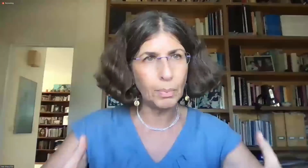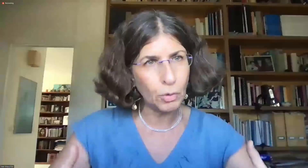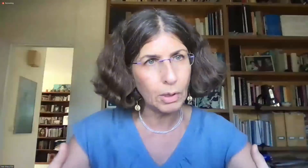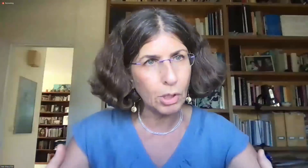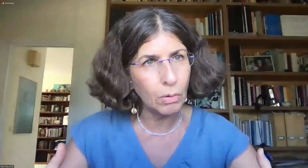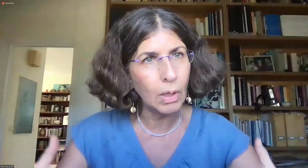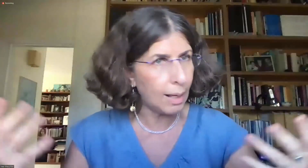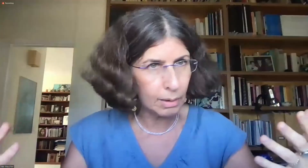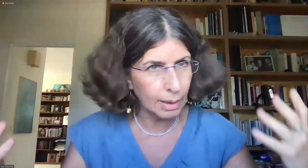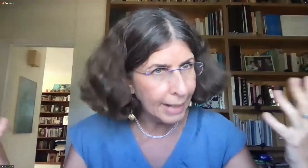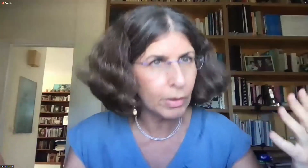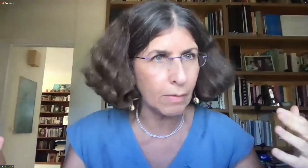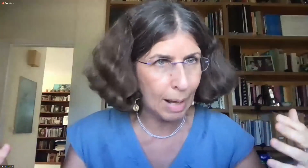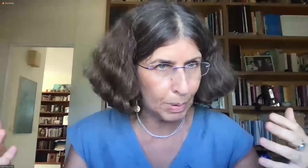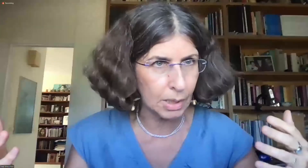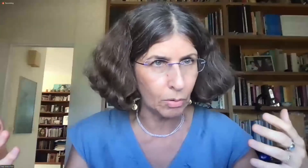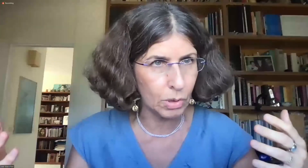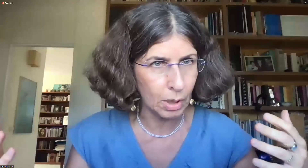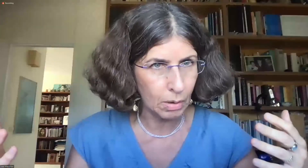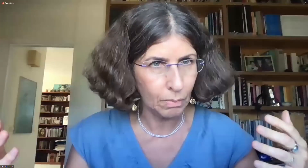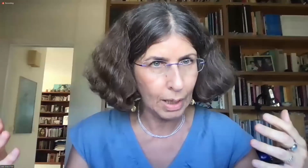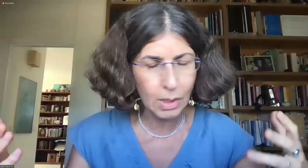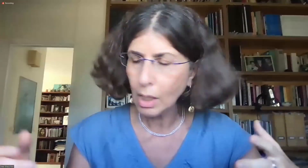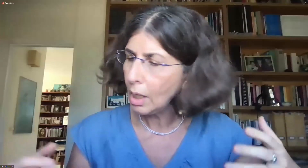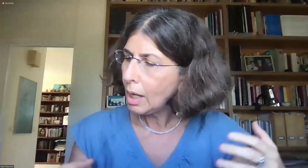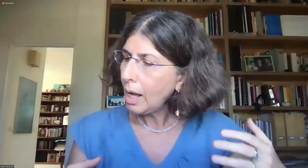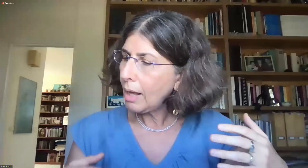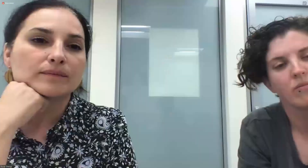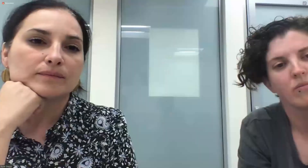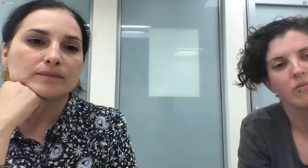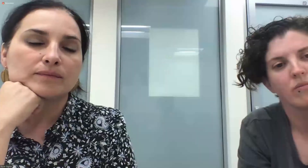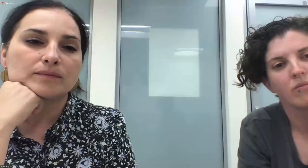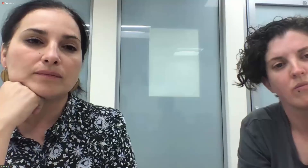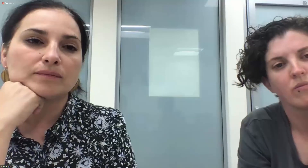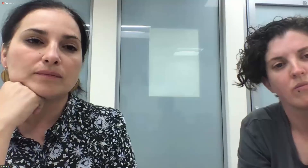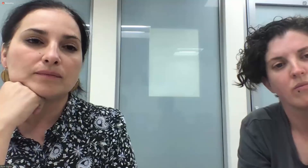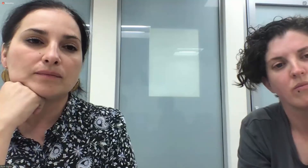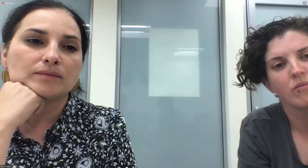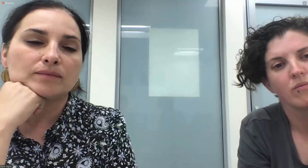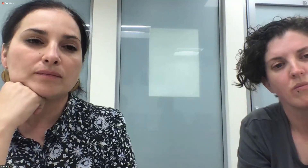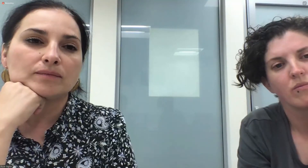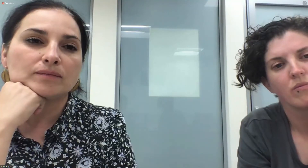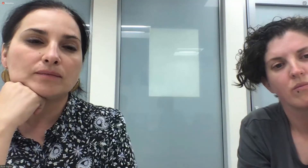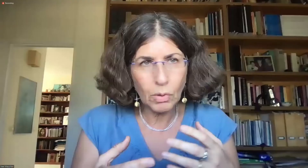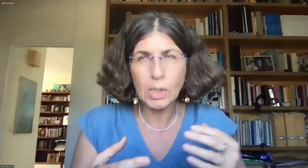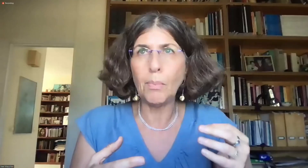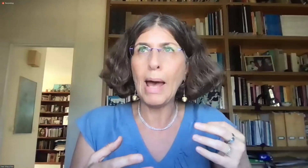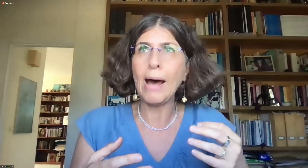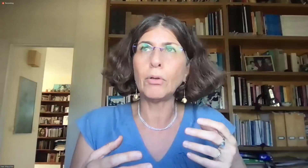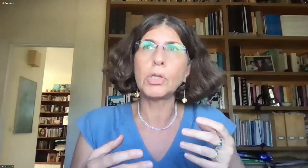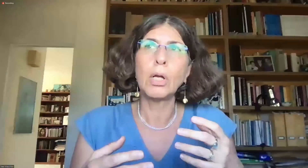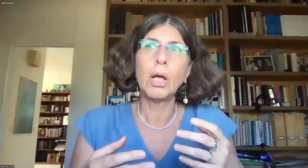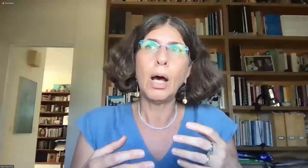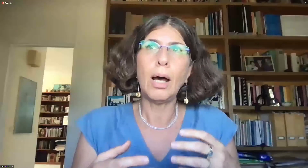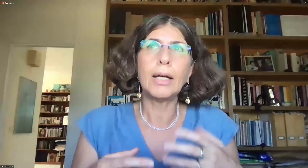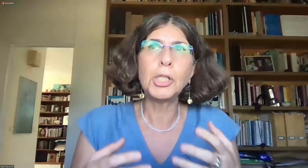boundary between two narrative episodes, right? Mm-hmm. And then the smaller movement was